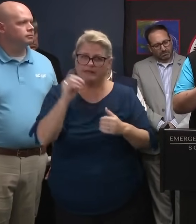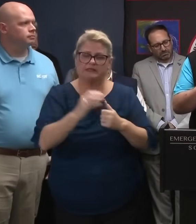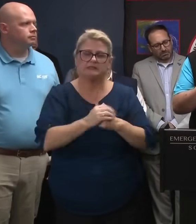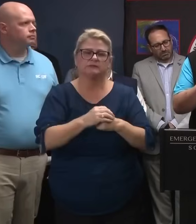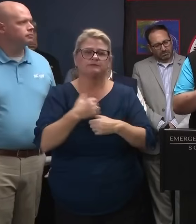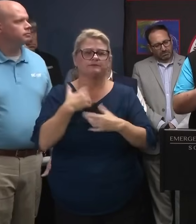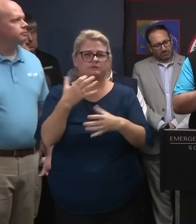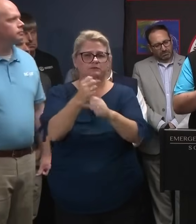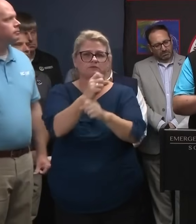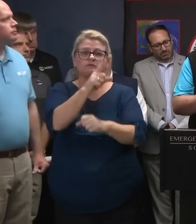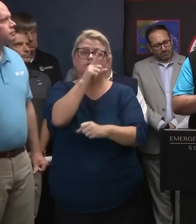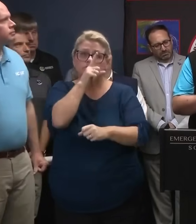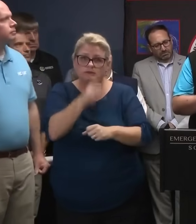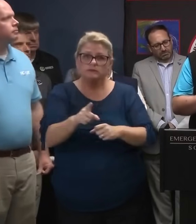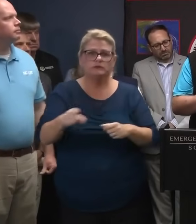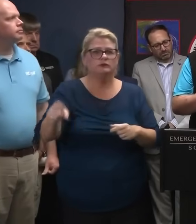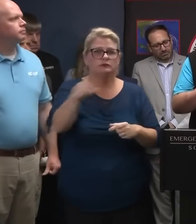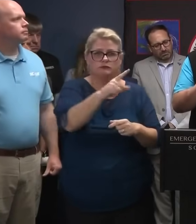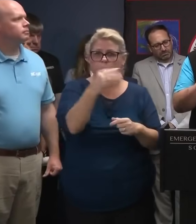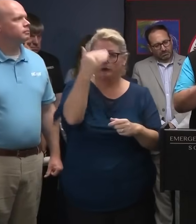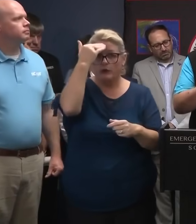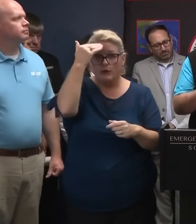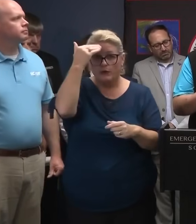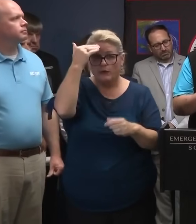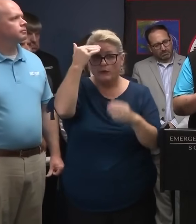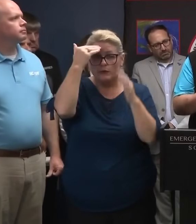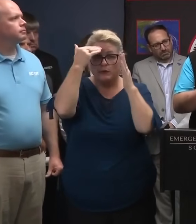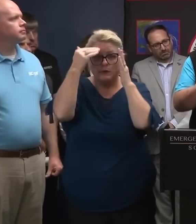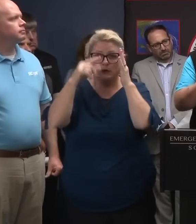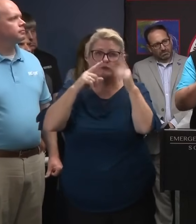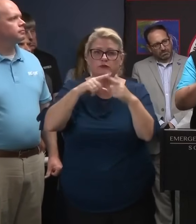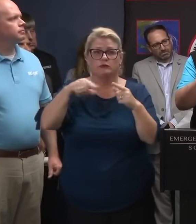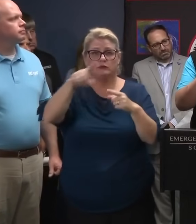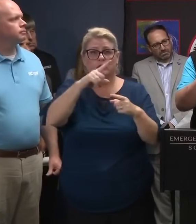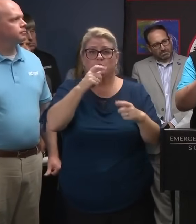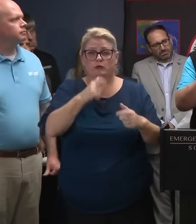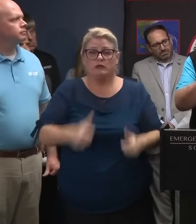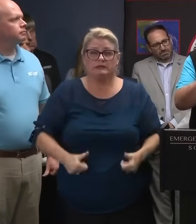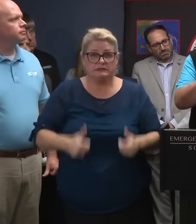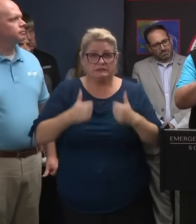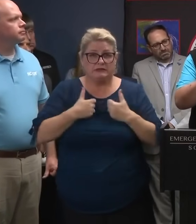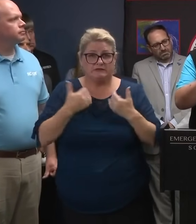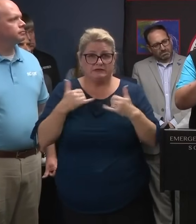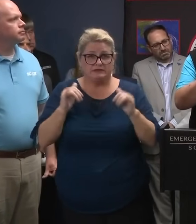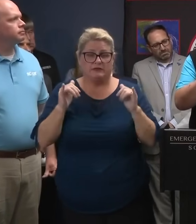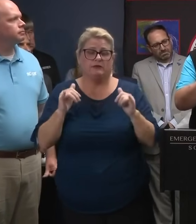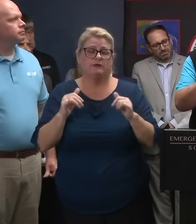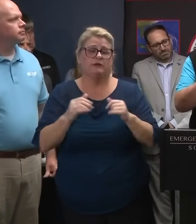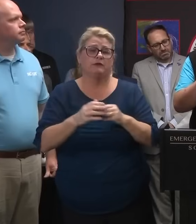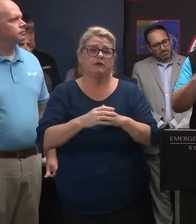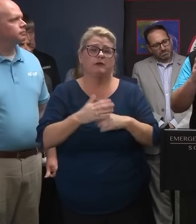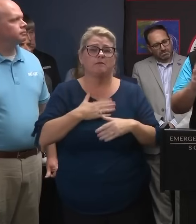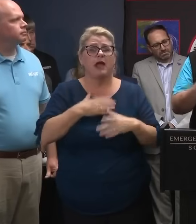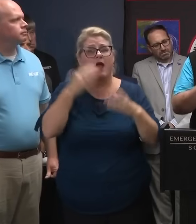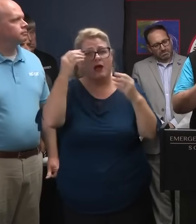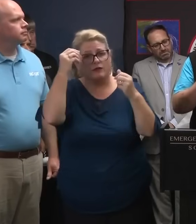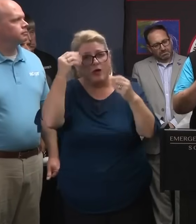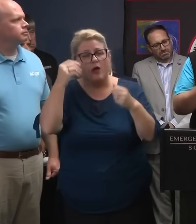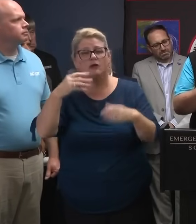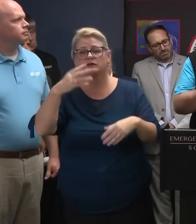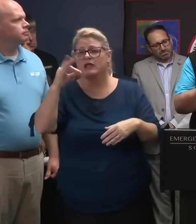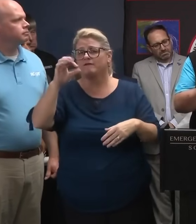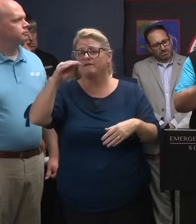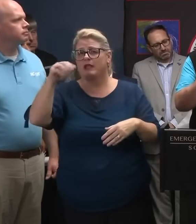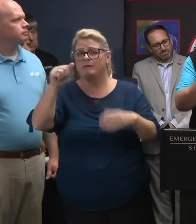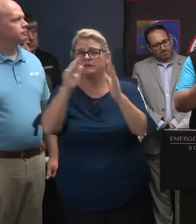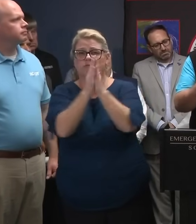to make sure we get this message out to the survivors. And also my thoughts and FEMA's thoughts and